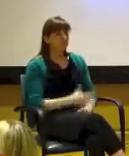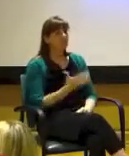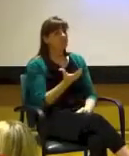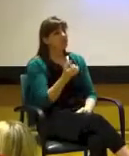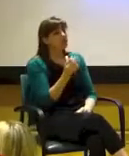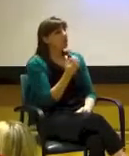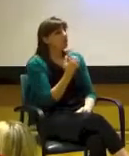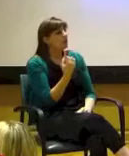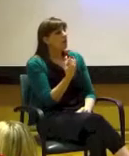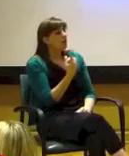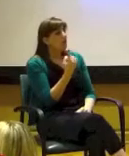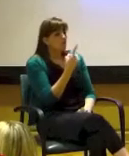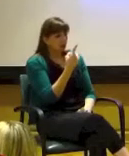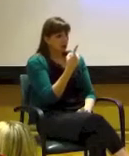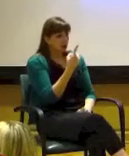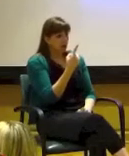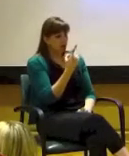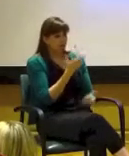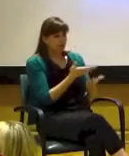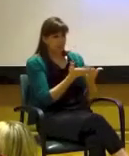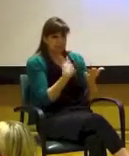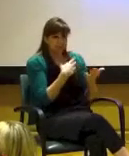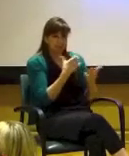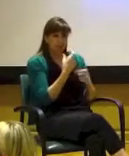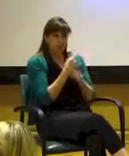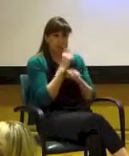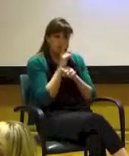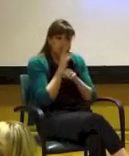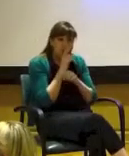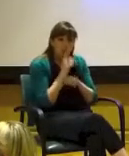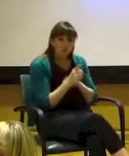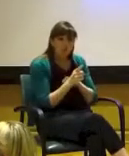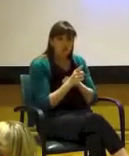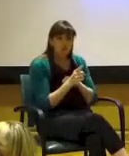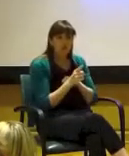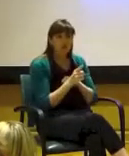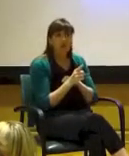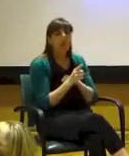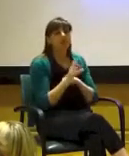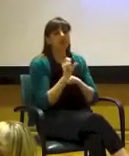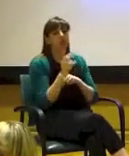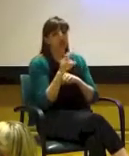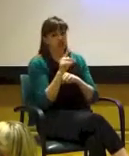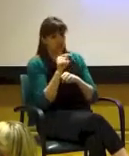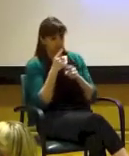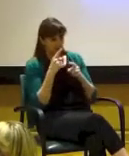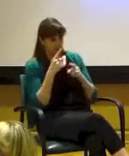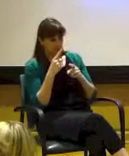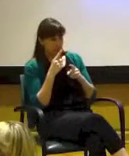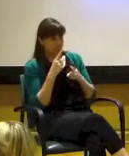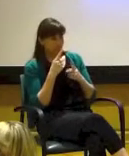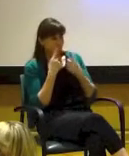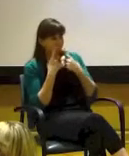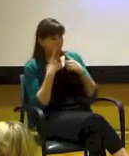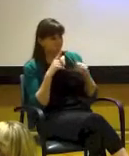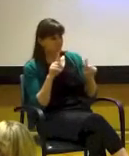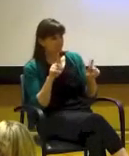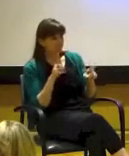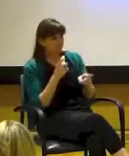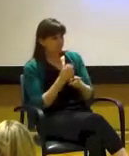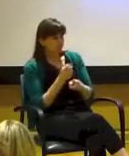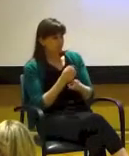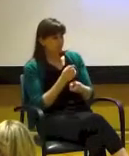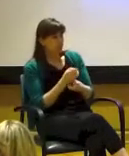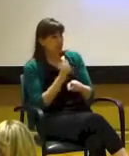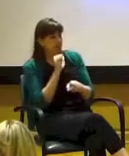So it's always one of the things we like to be sure of is that the shunt's working, and that's not